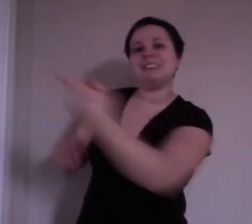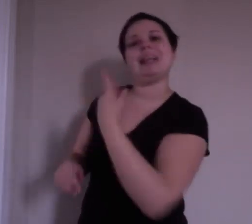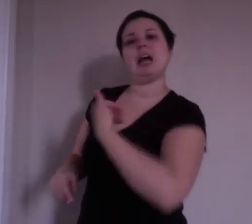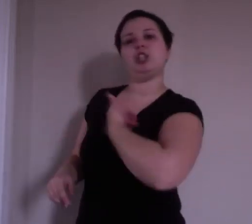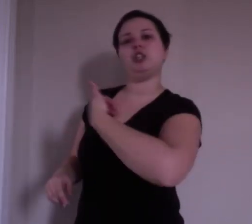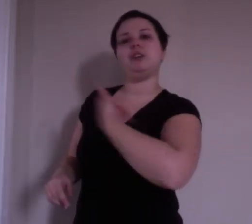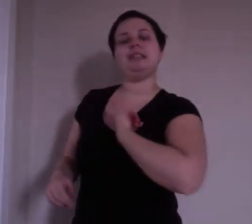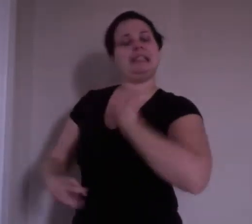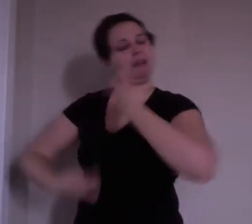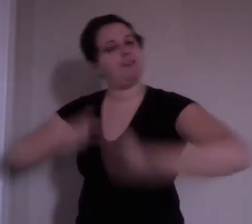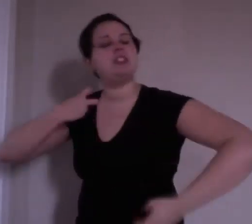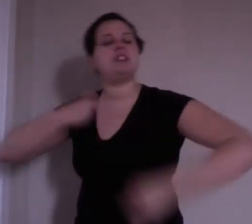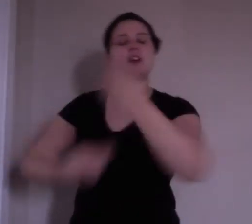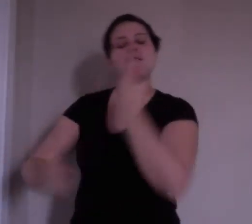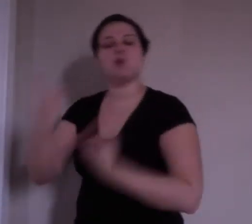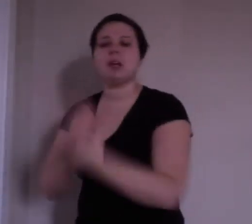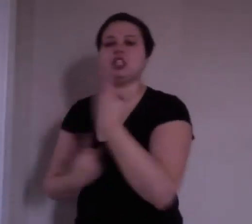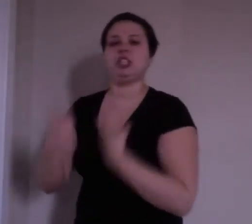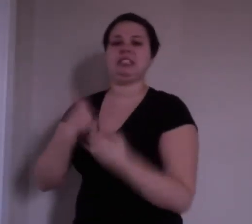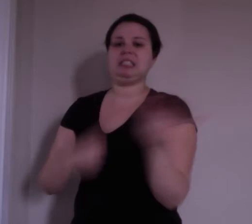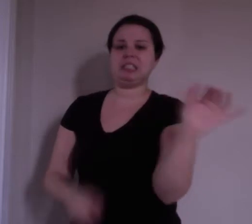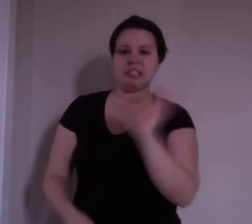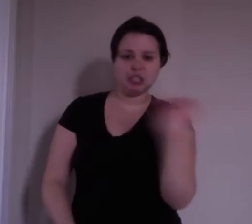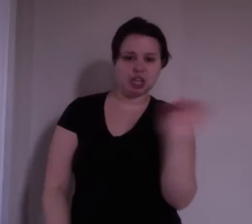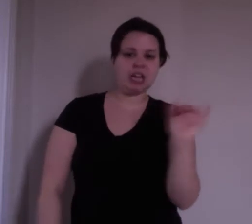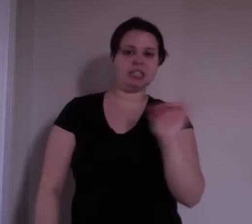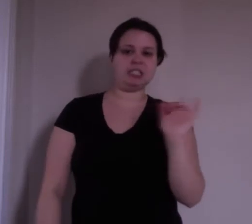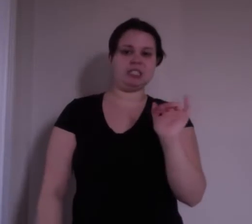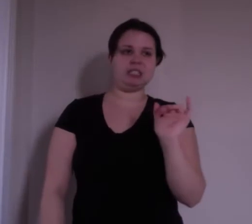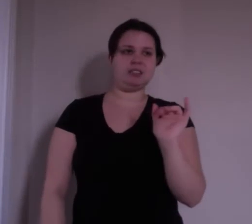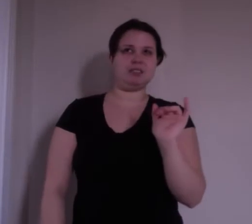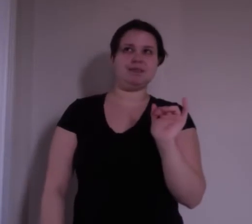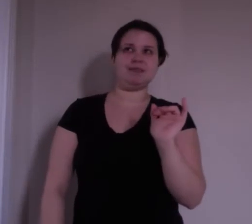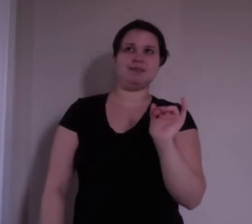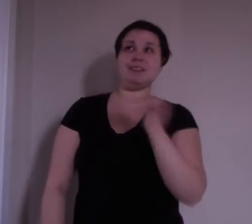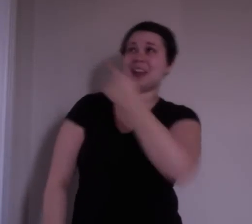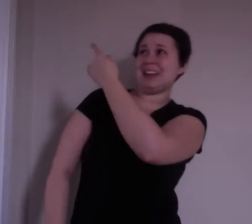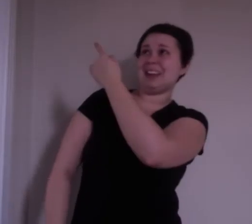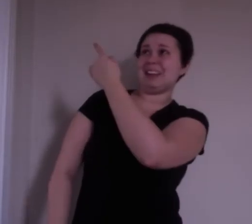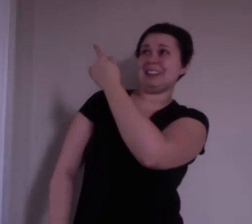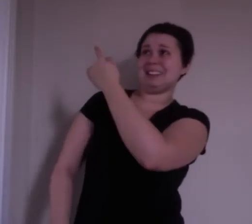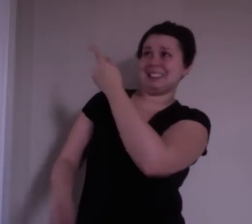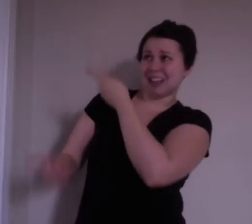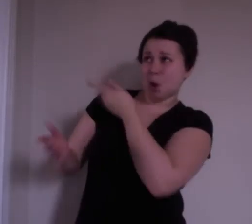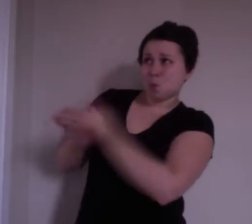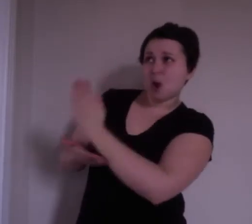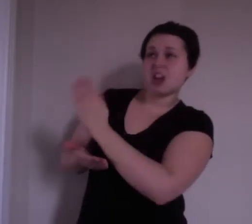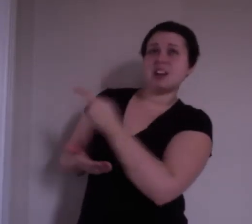questions, such as, is this moral? Is this the right choice for